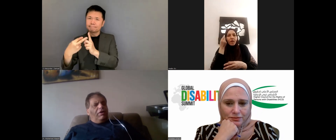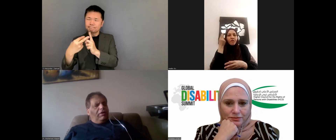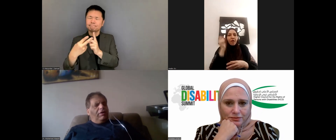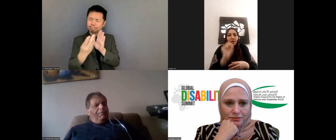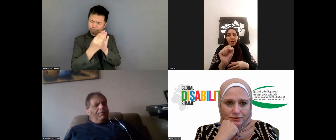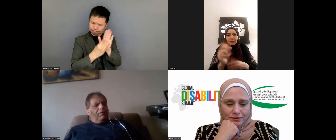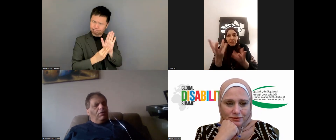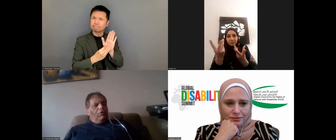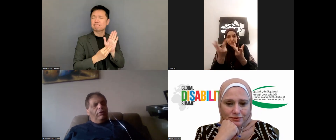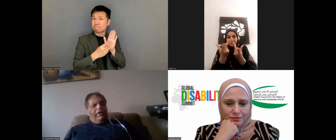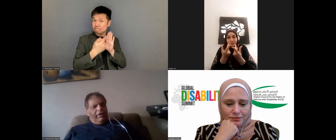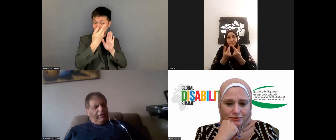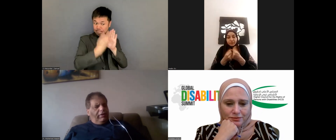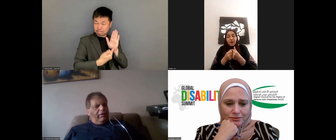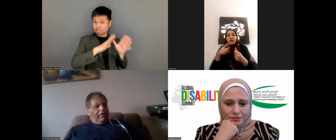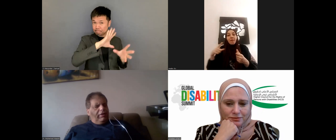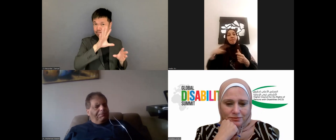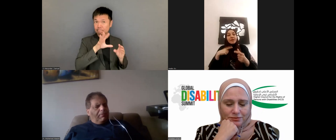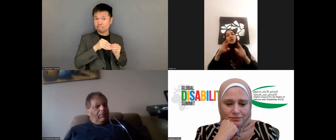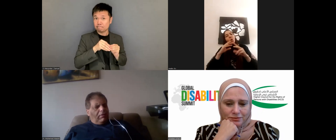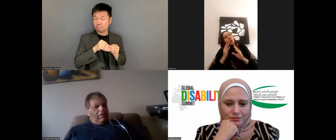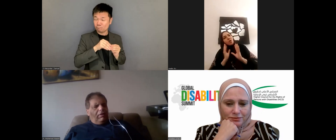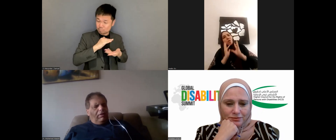are only